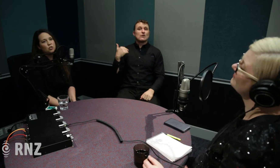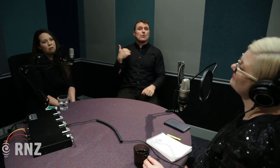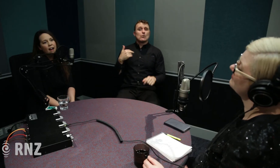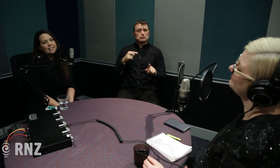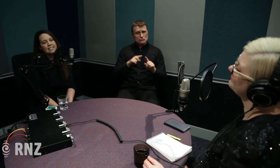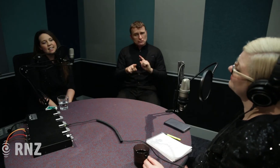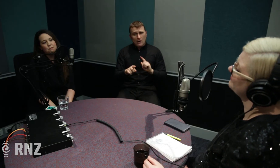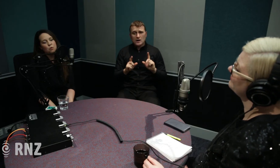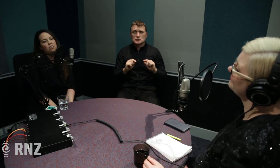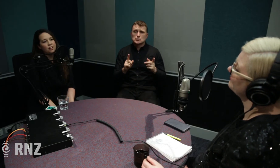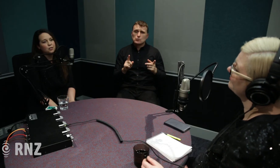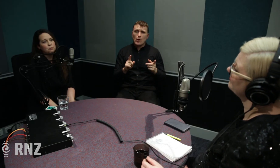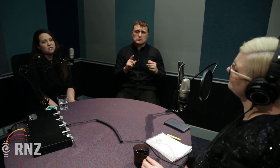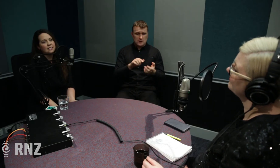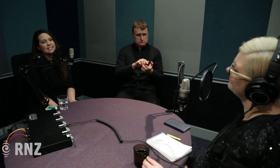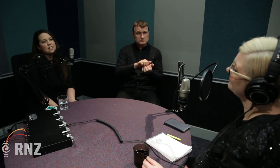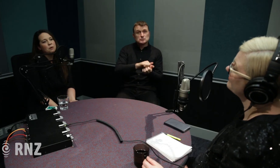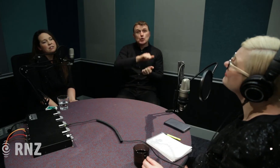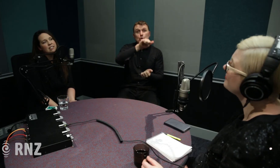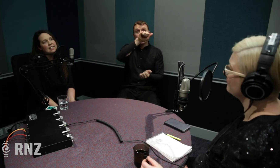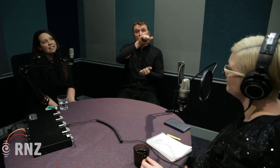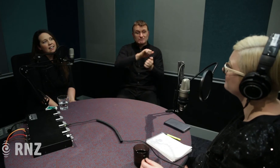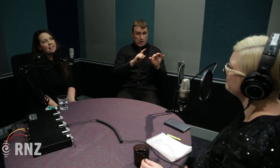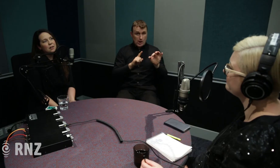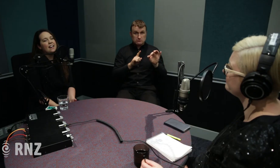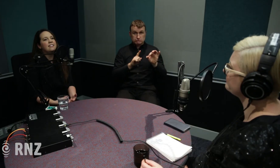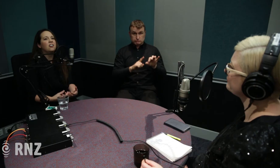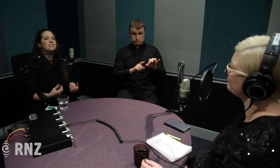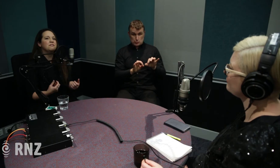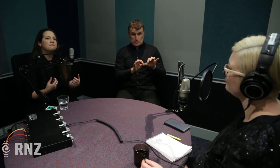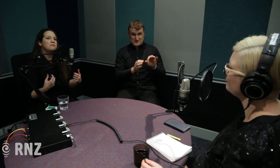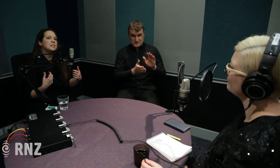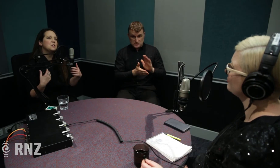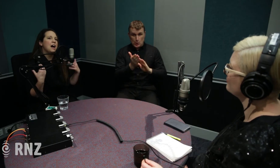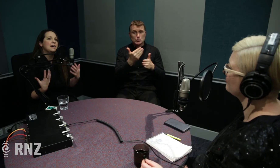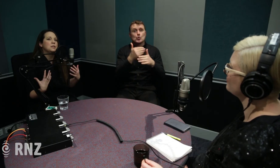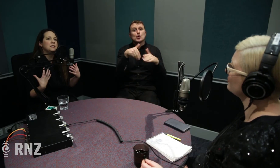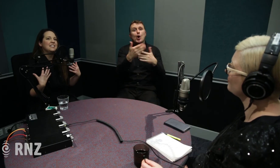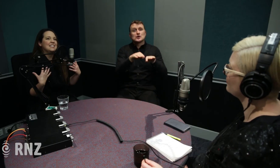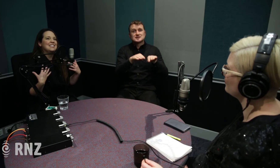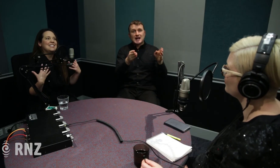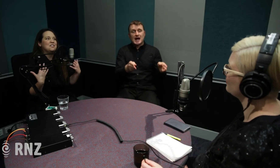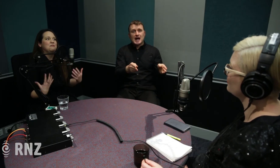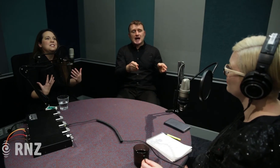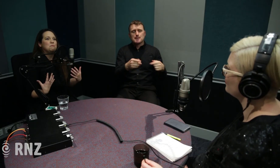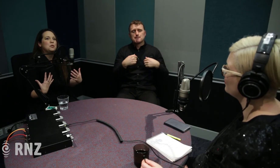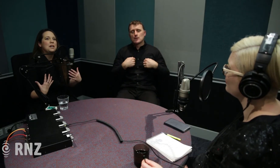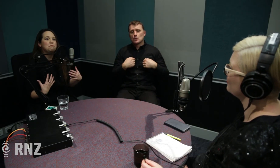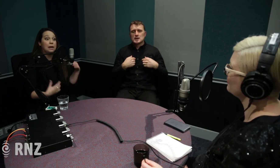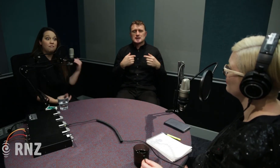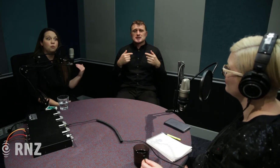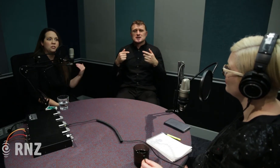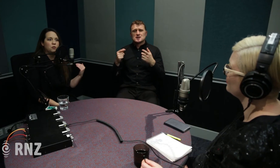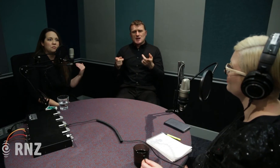We'd tried qualified interpreters on the stage, but we hadn't kind of grasped the difference